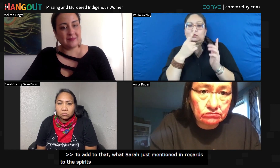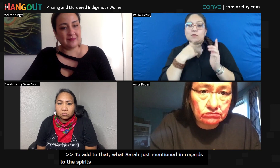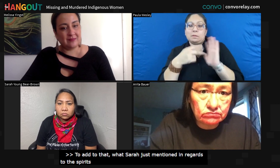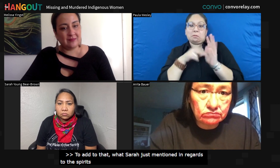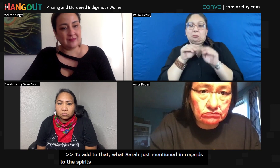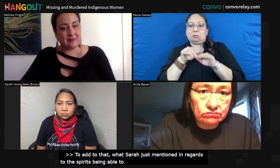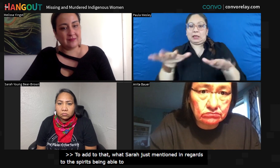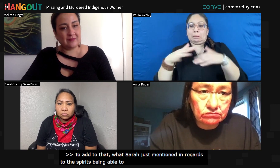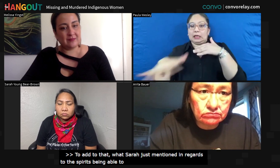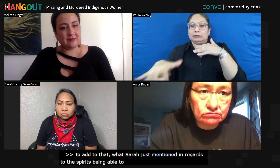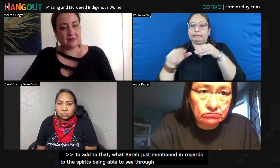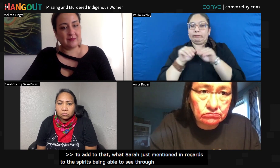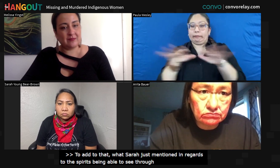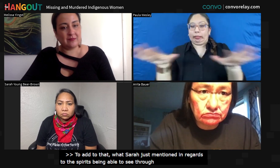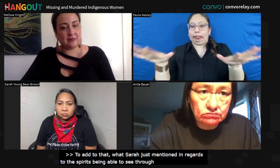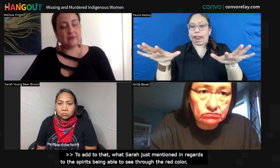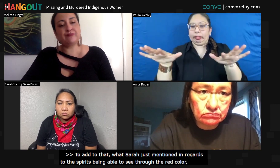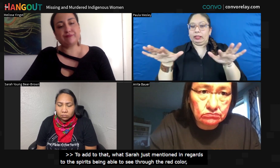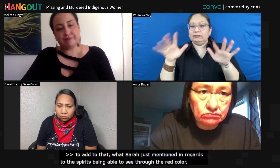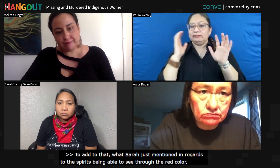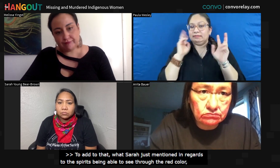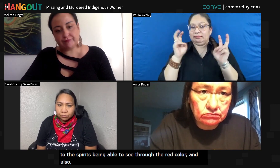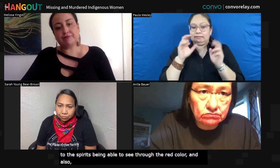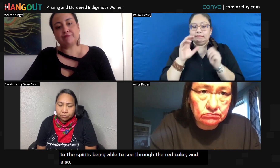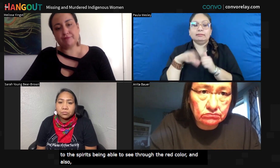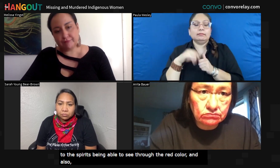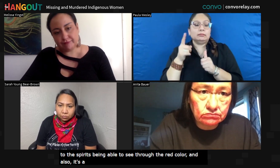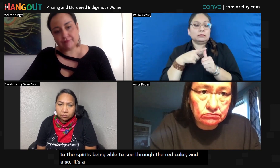also it's a symbol. Red is also the blood that is spilled.